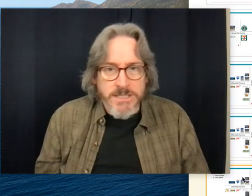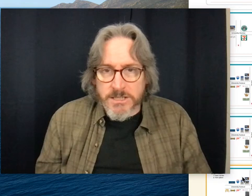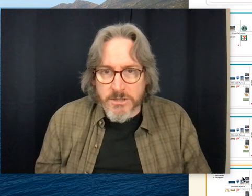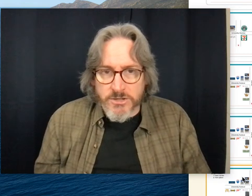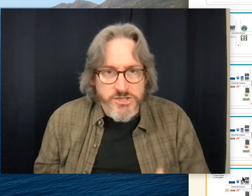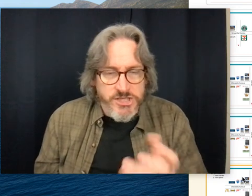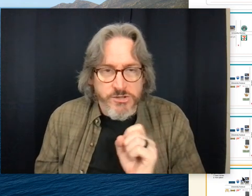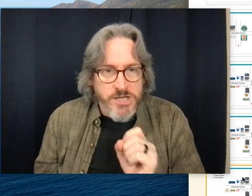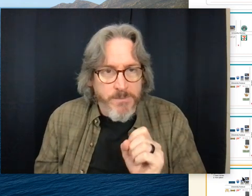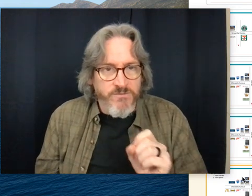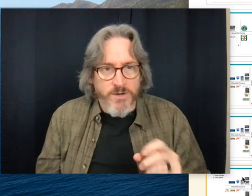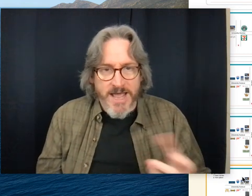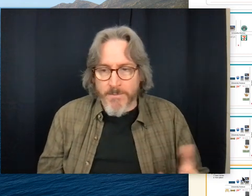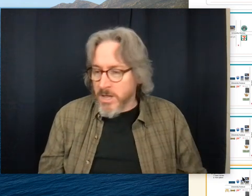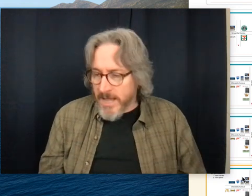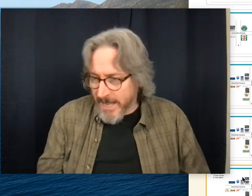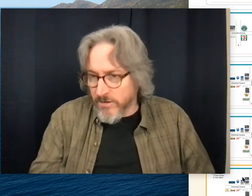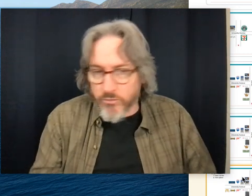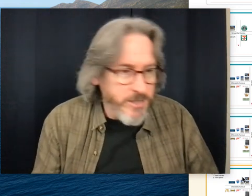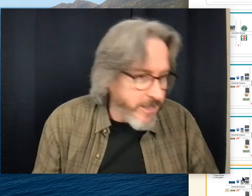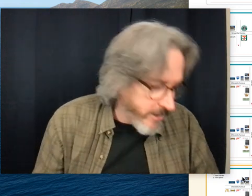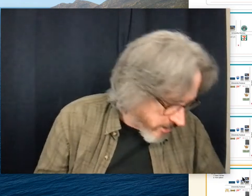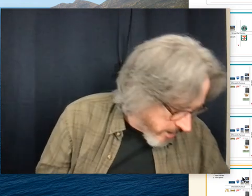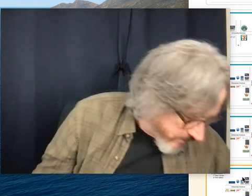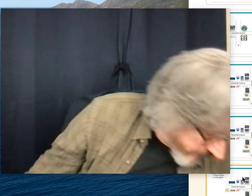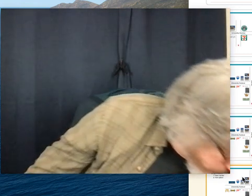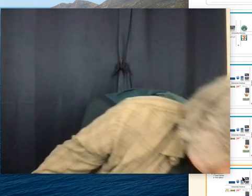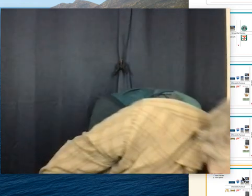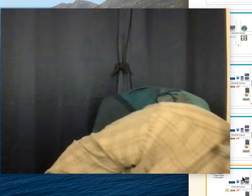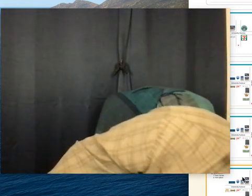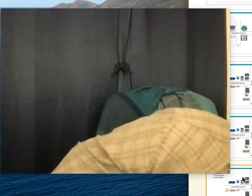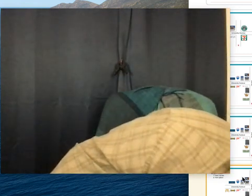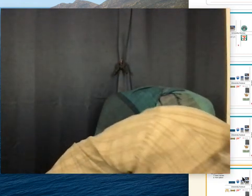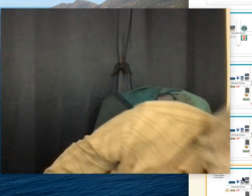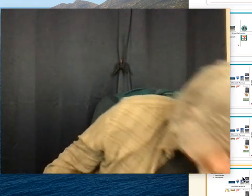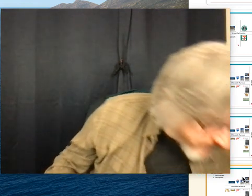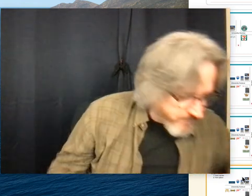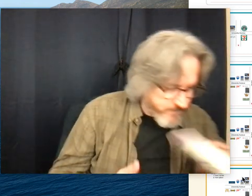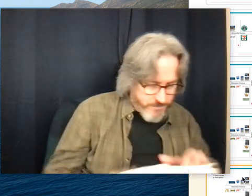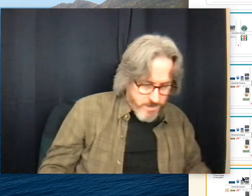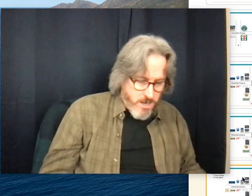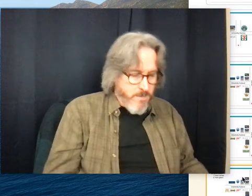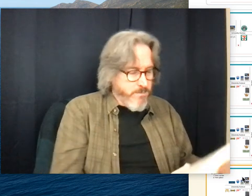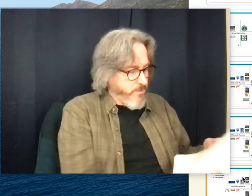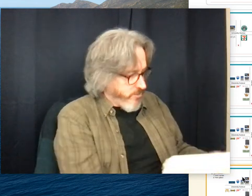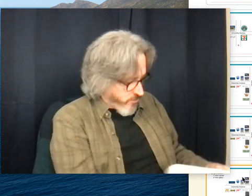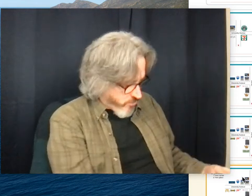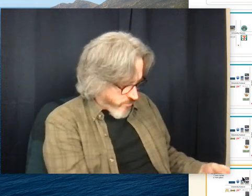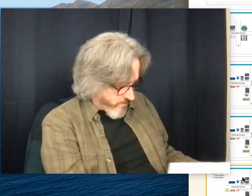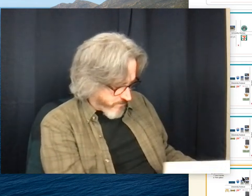And there's just those couple of vocab. And really, if you look at the book,